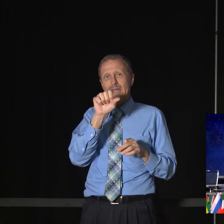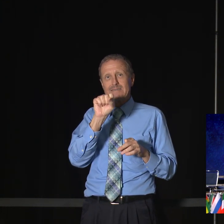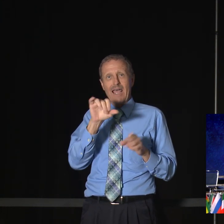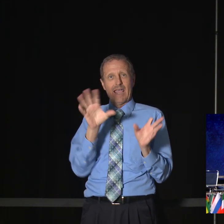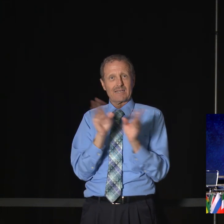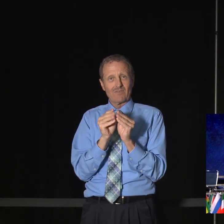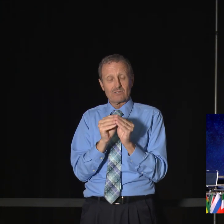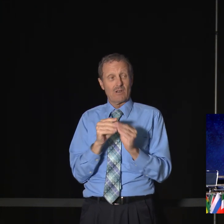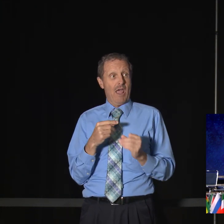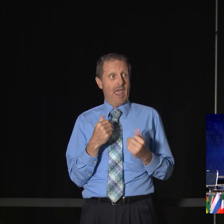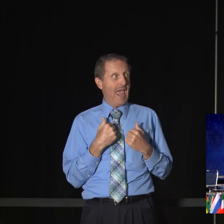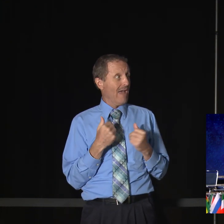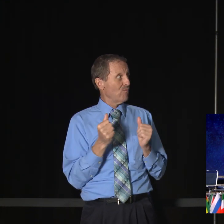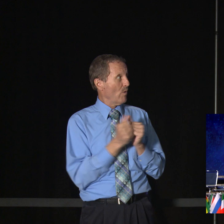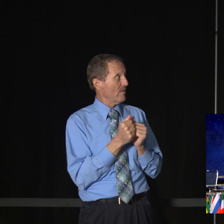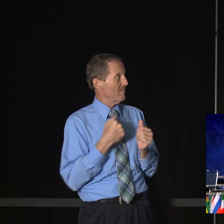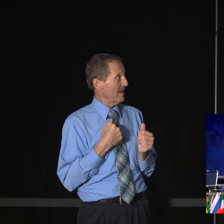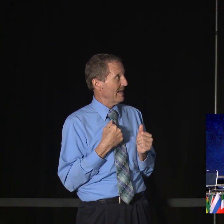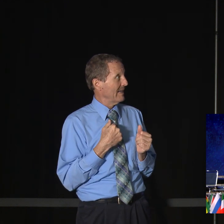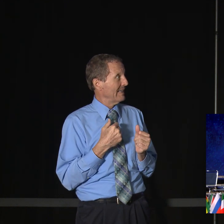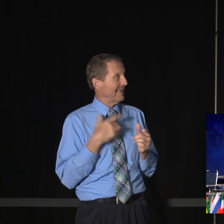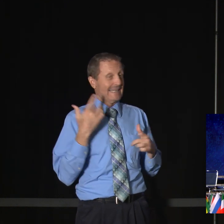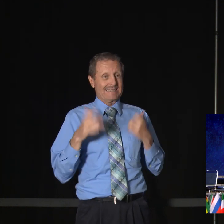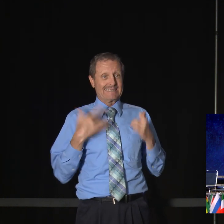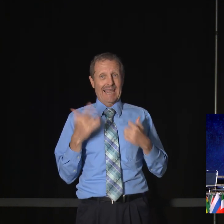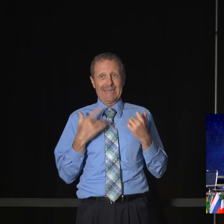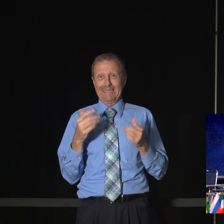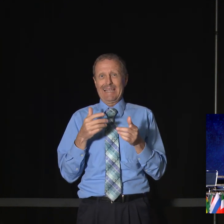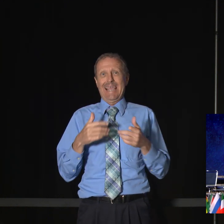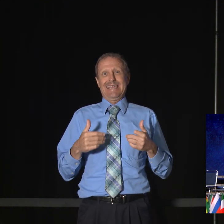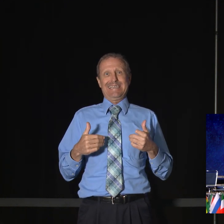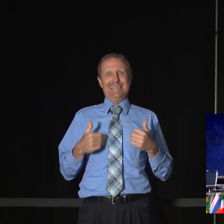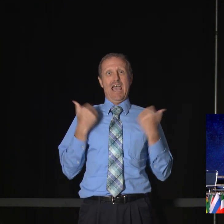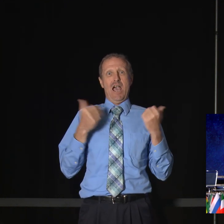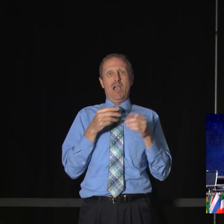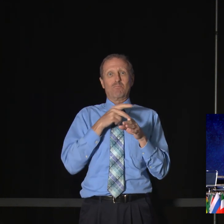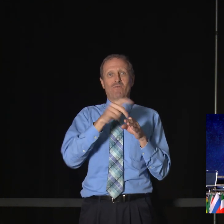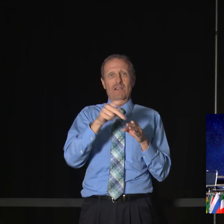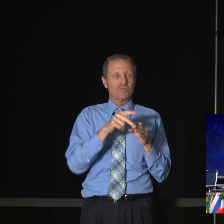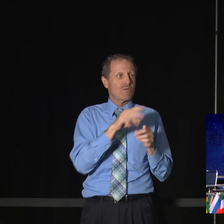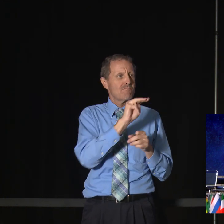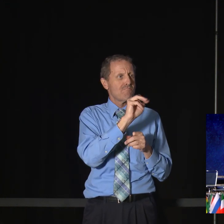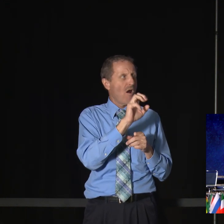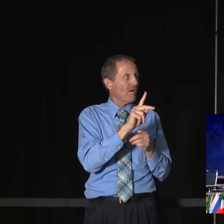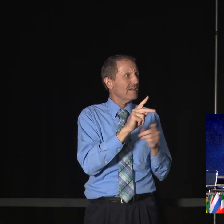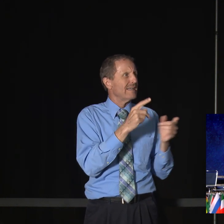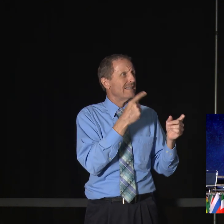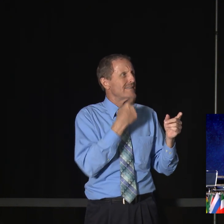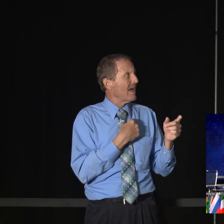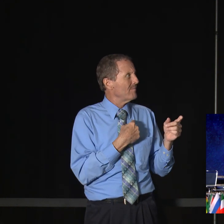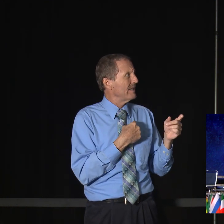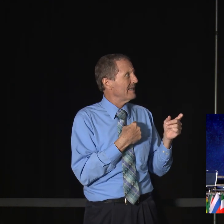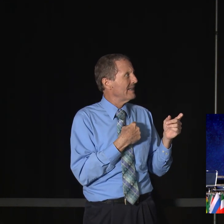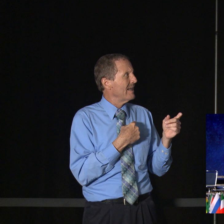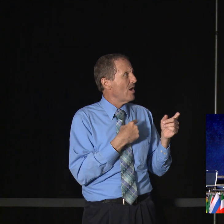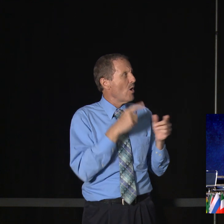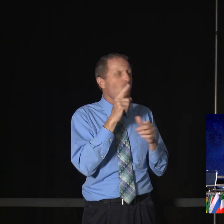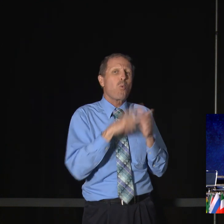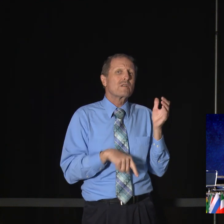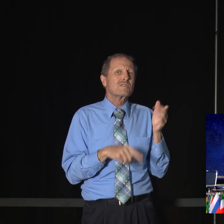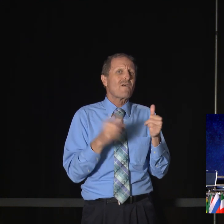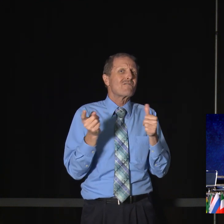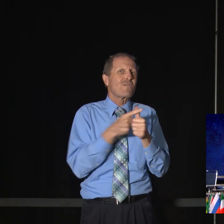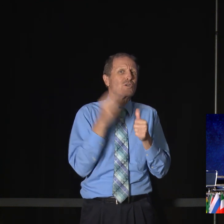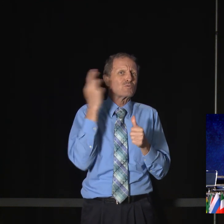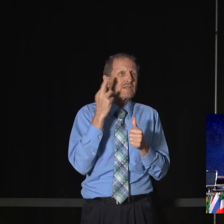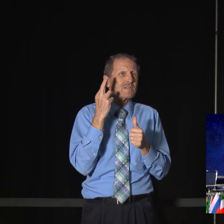convention. Now, I have with me some exciting, dynamic young professionals. Mark Payton, tell us, what's the first reason why?